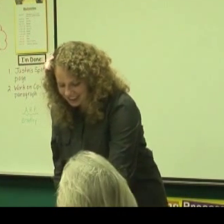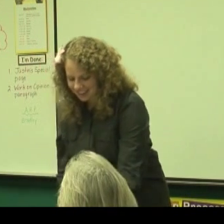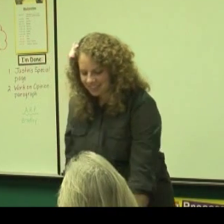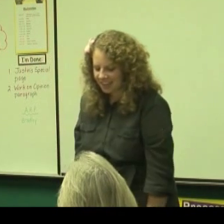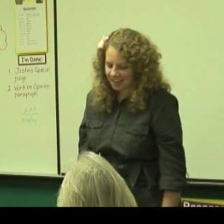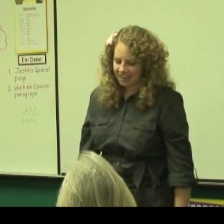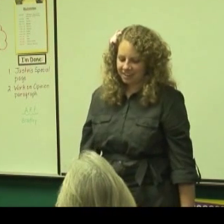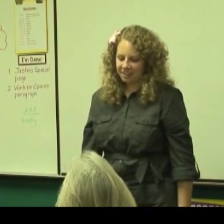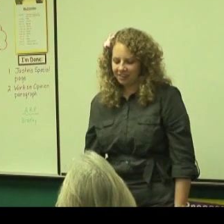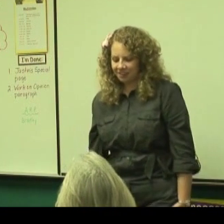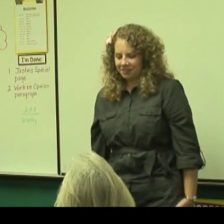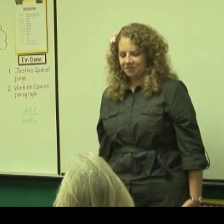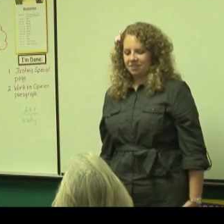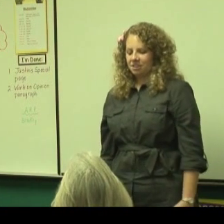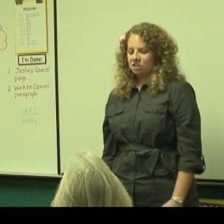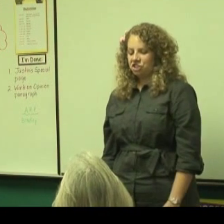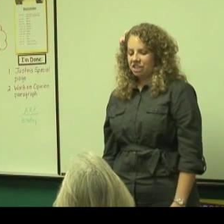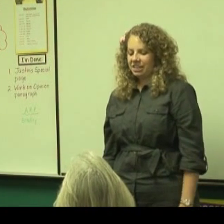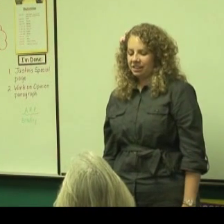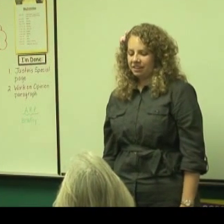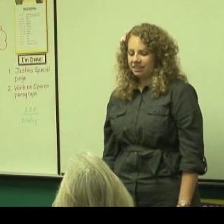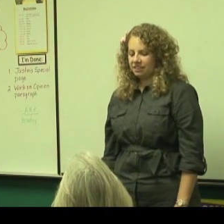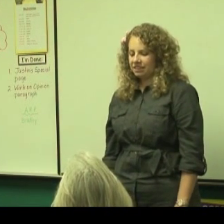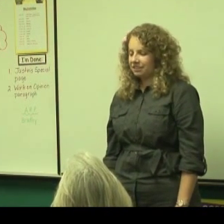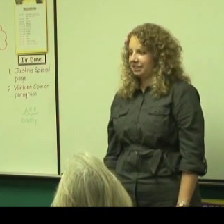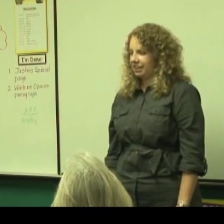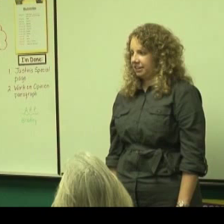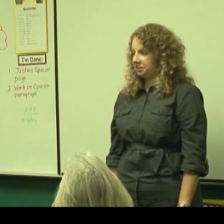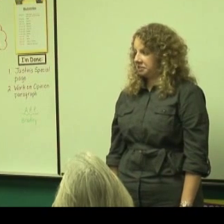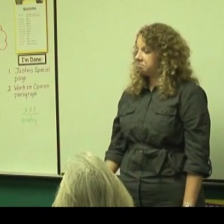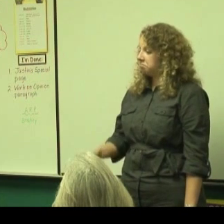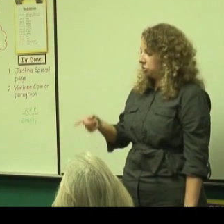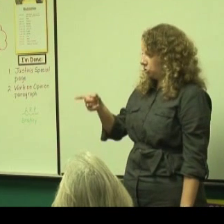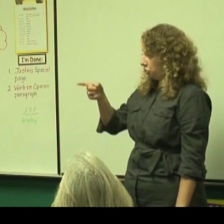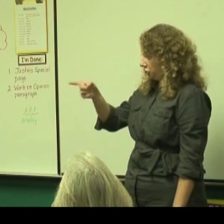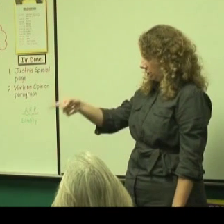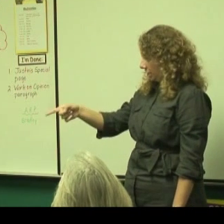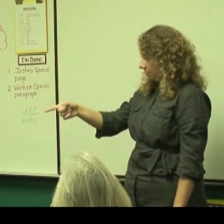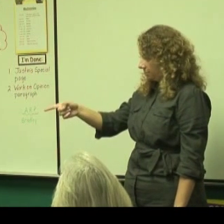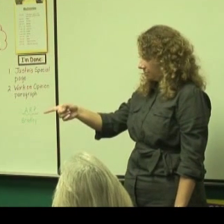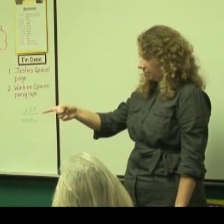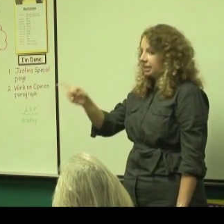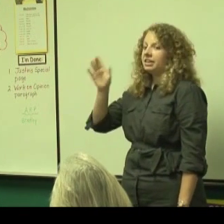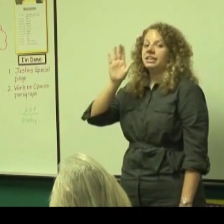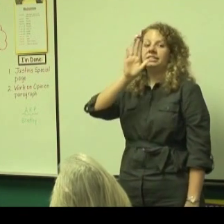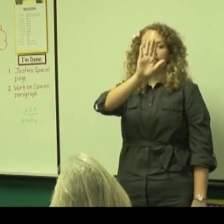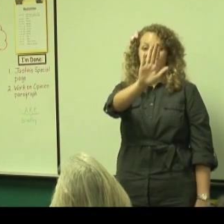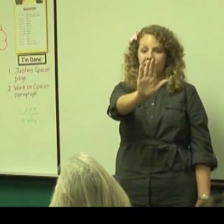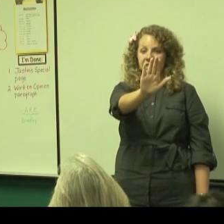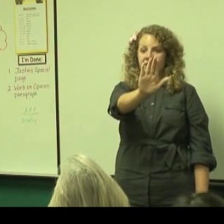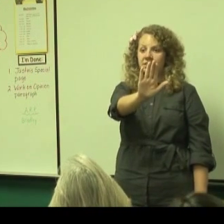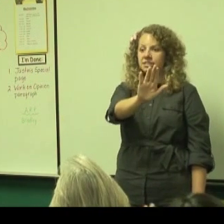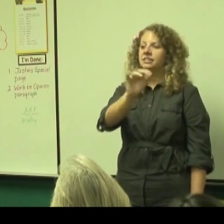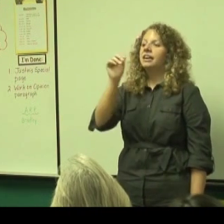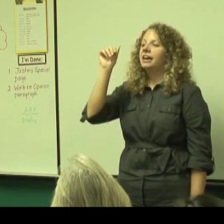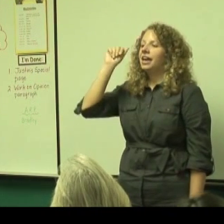and then she is his aunt. So she is his